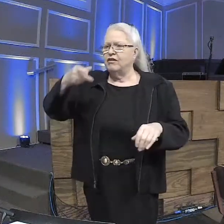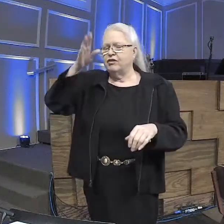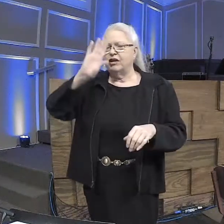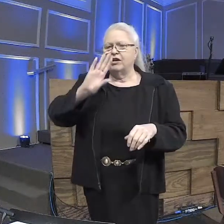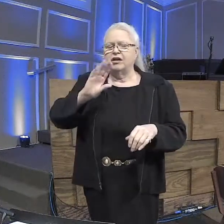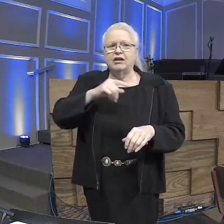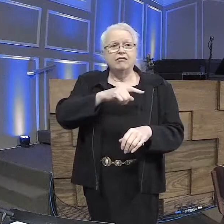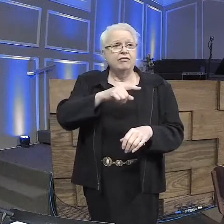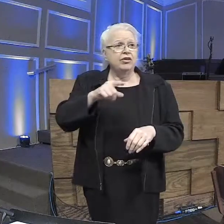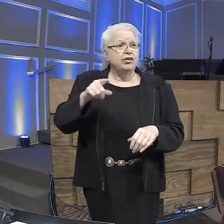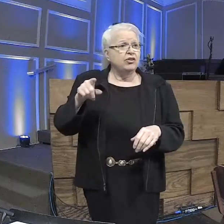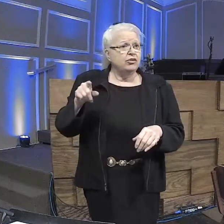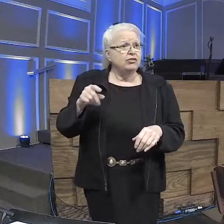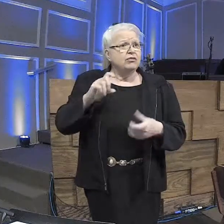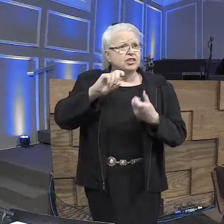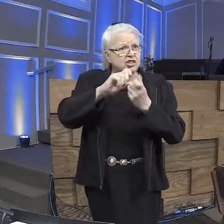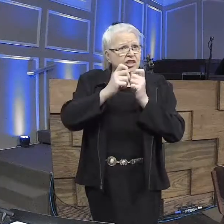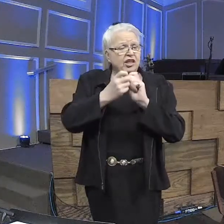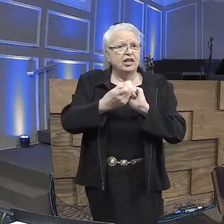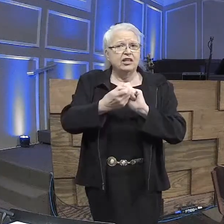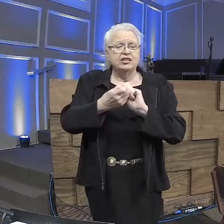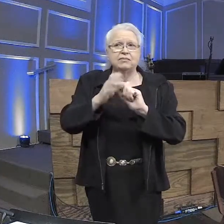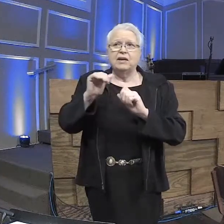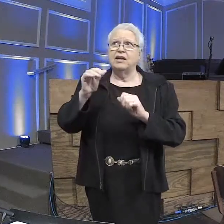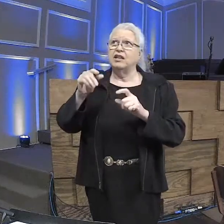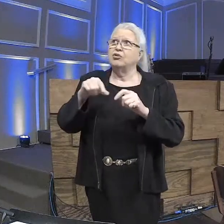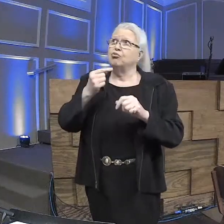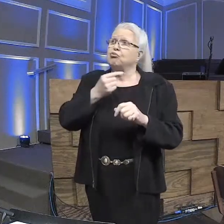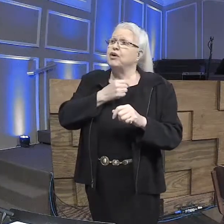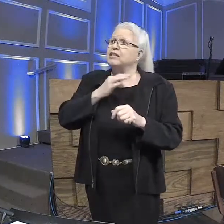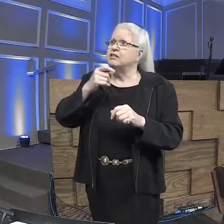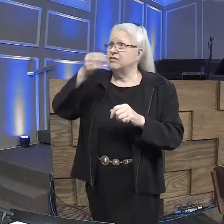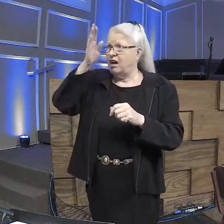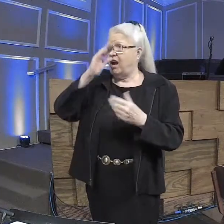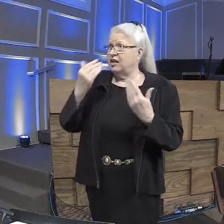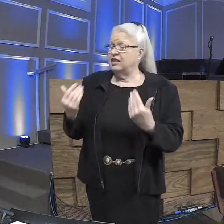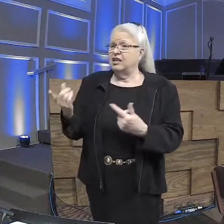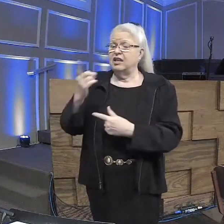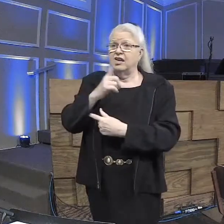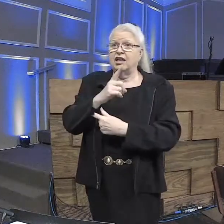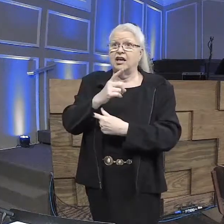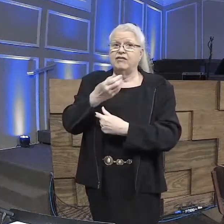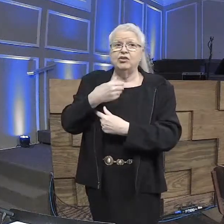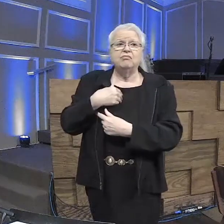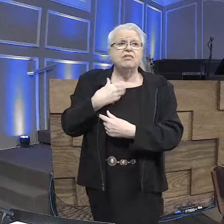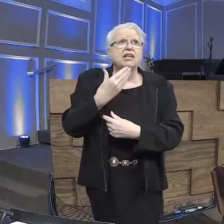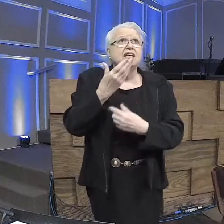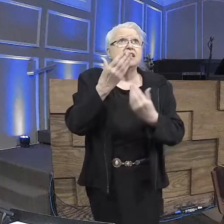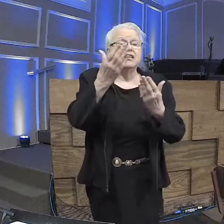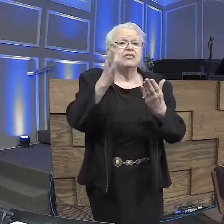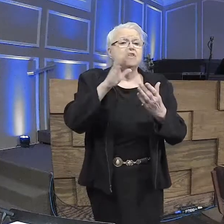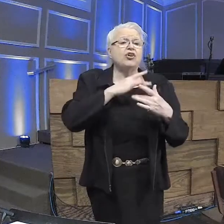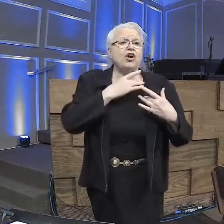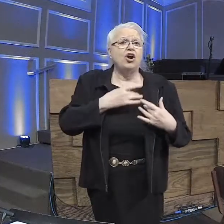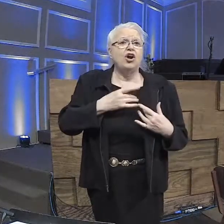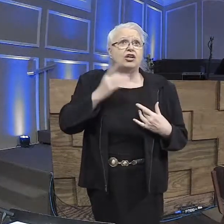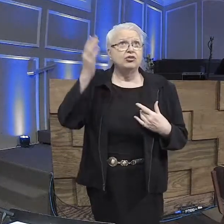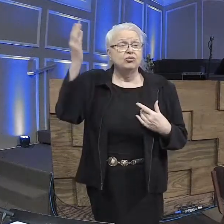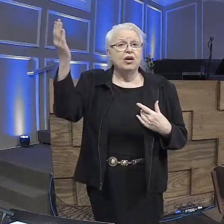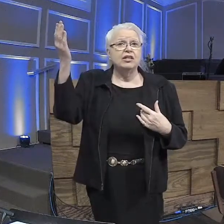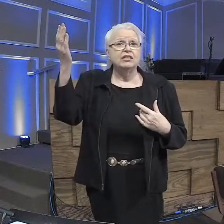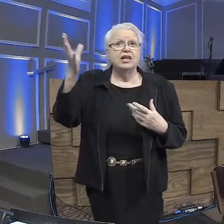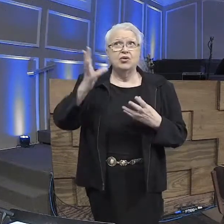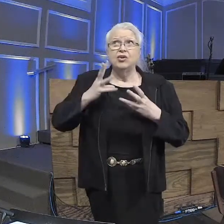today? If you're watching me online, if you're watching me in the venue, I'm asking you today, have you given your heart to Christ? Have you received Christ Jesus the